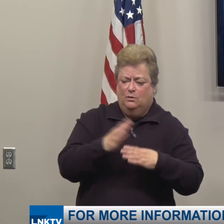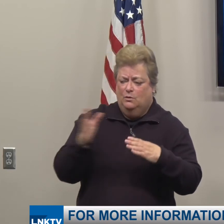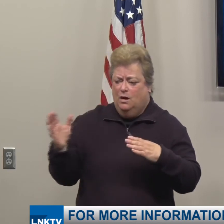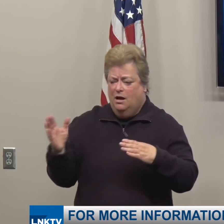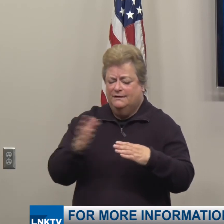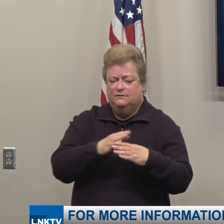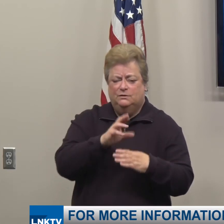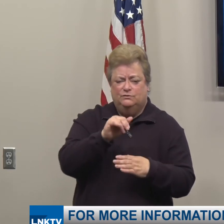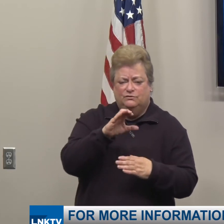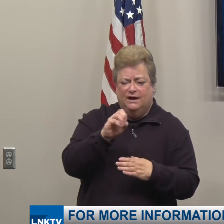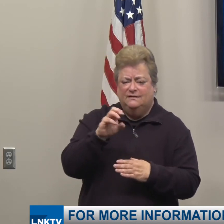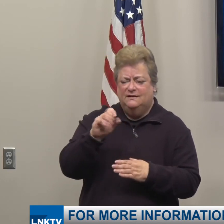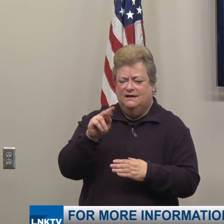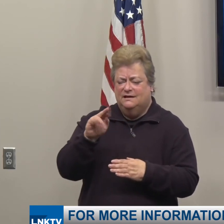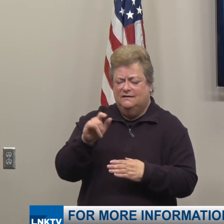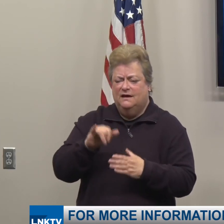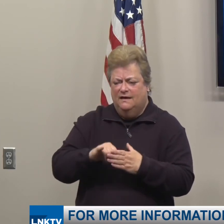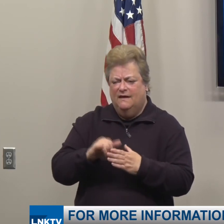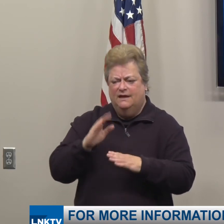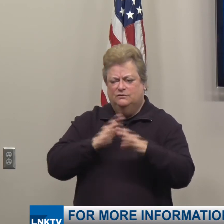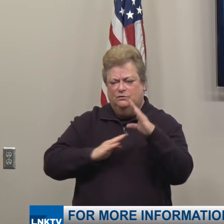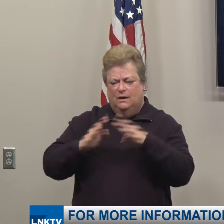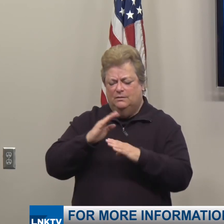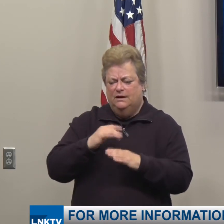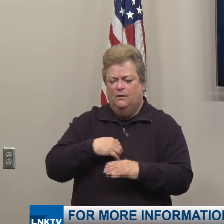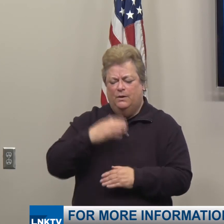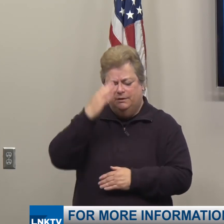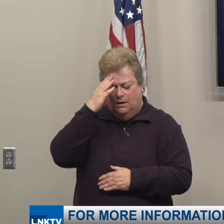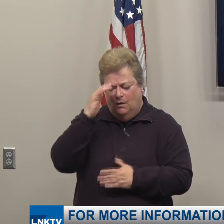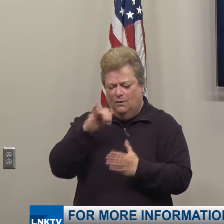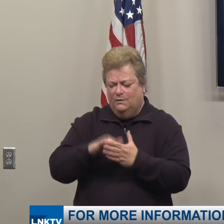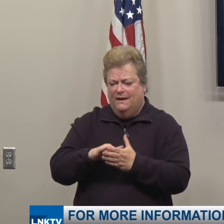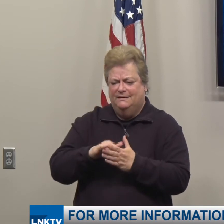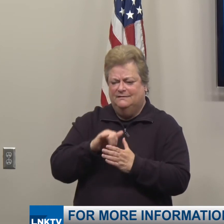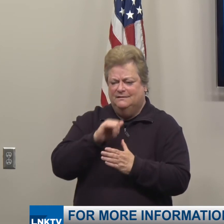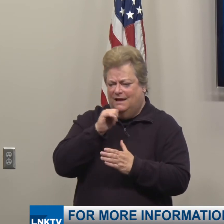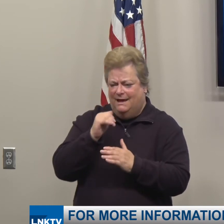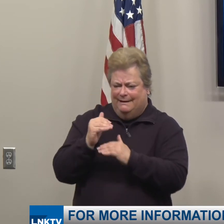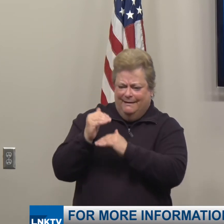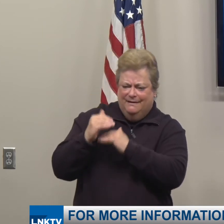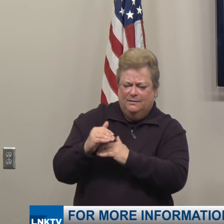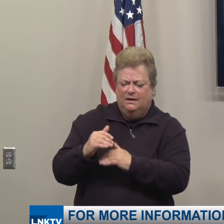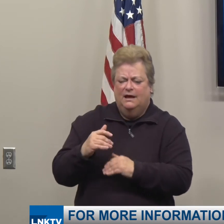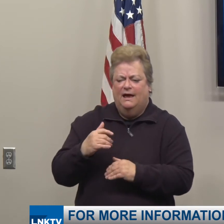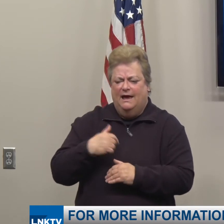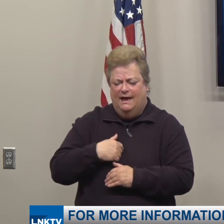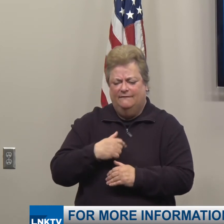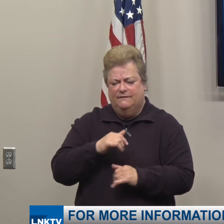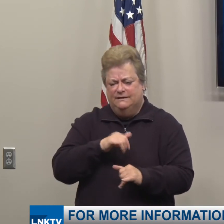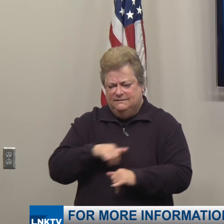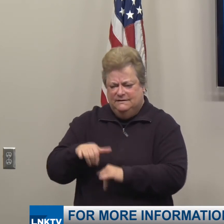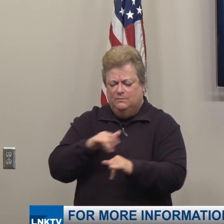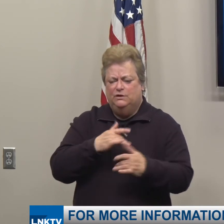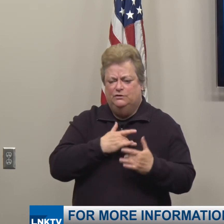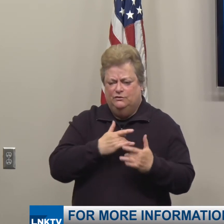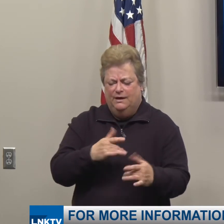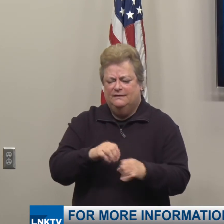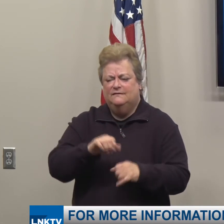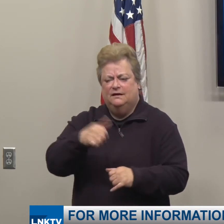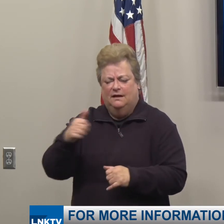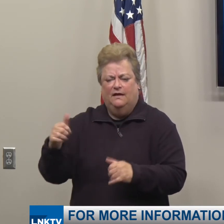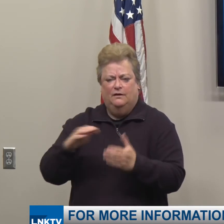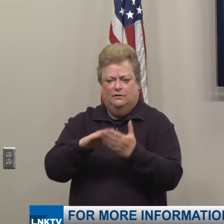deeply troubling, and we know that they do not exist in a vacuum. We know that they reflect similar trends in diagnosed cases in other